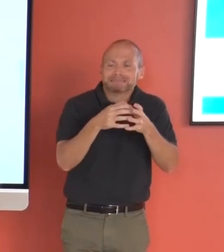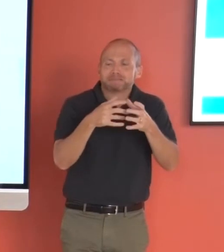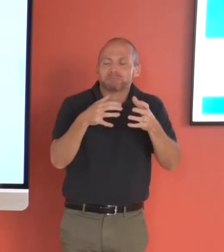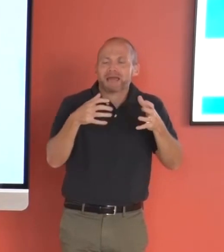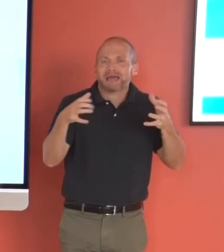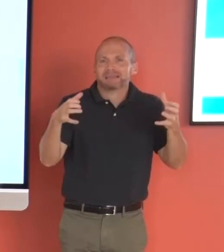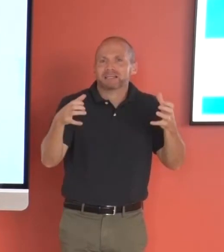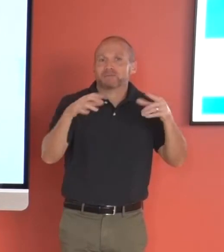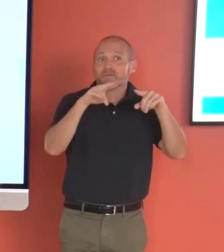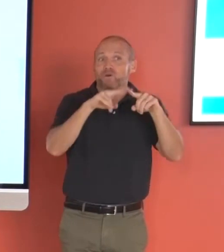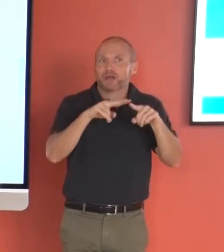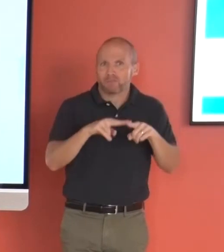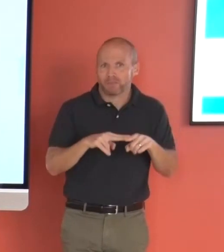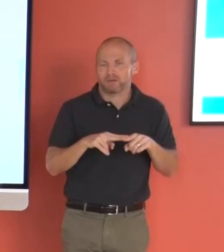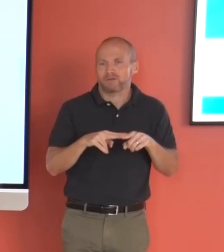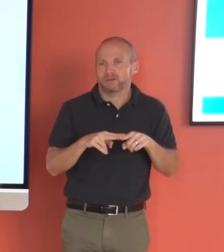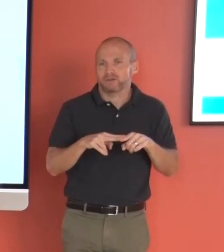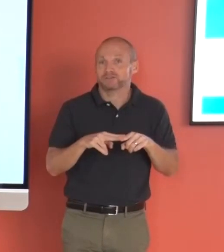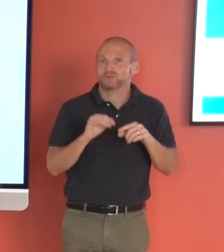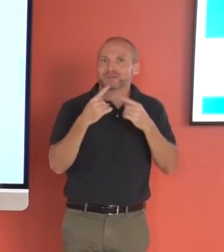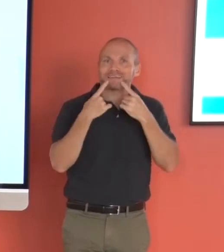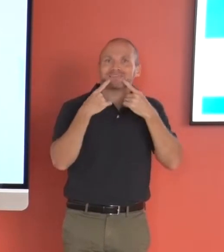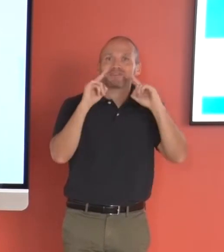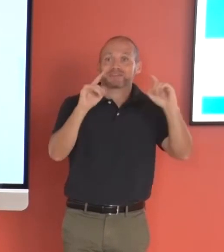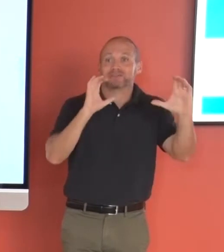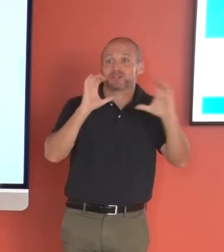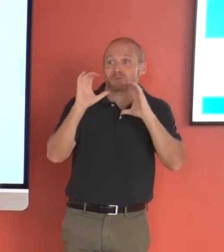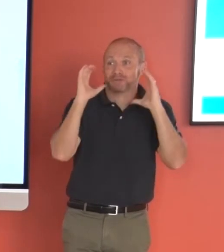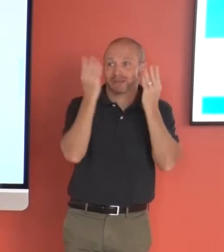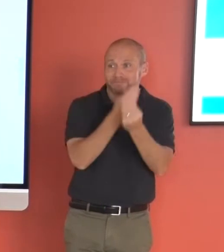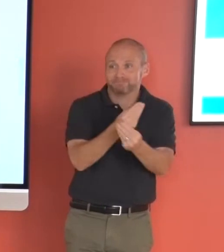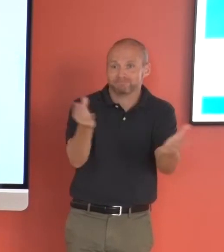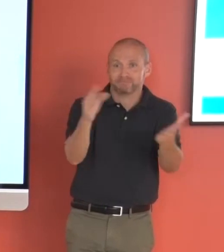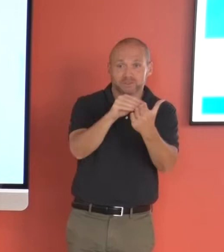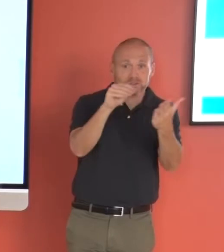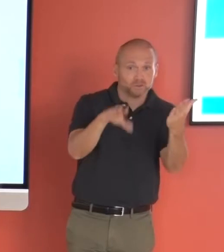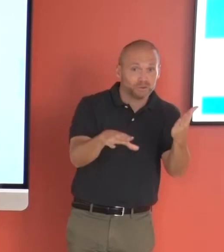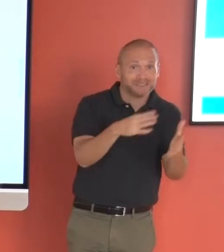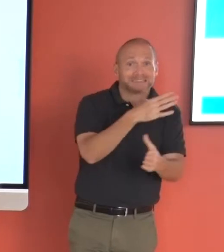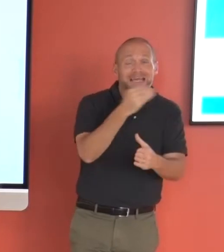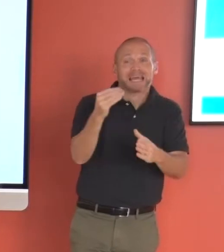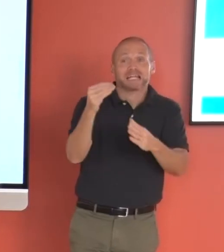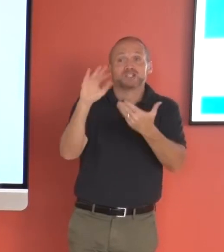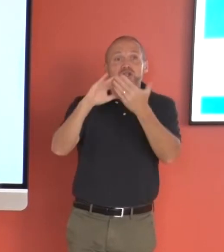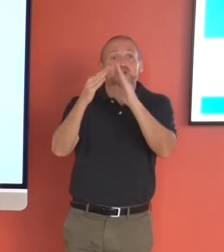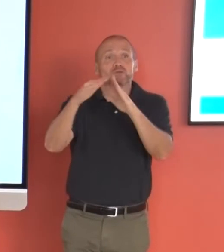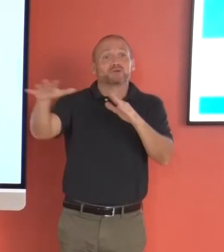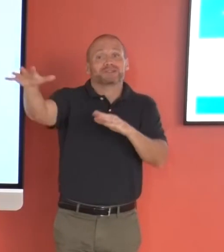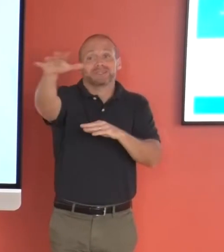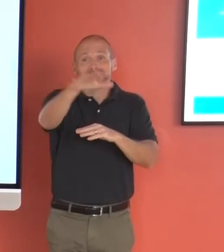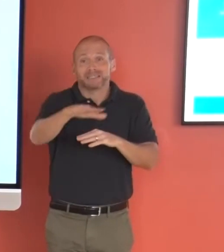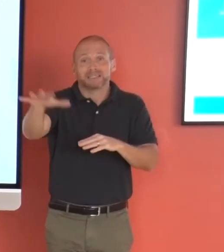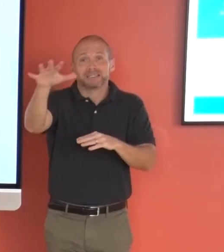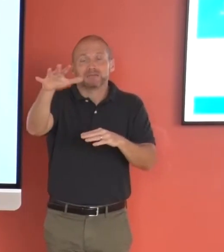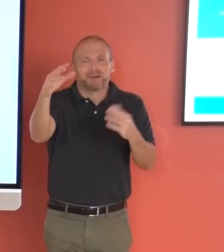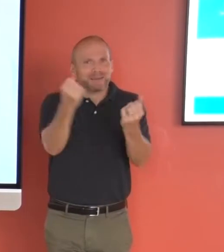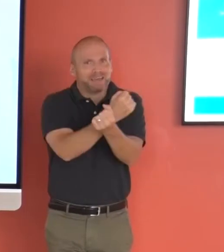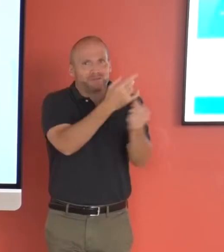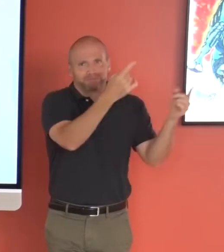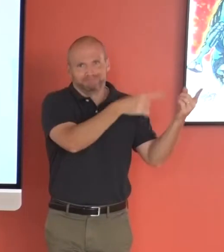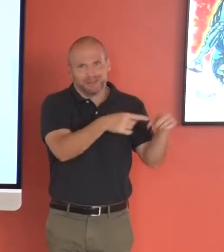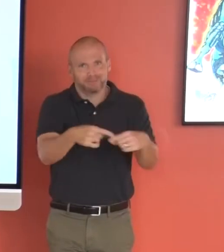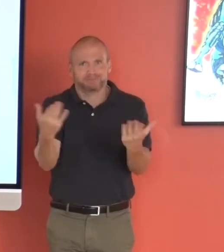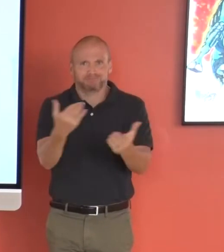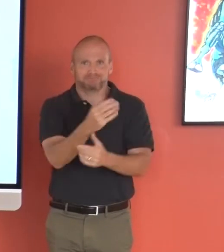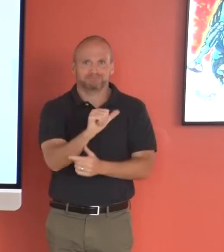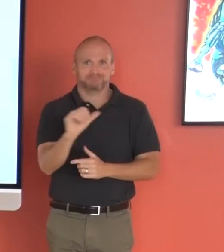bit so that we can effectively communicate to our students and to our outside community all about all of this amazing work that